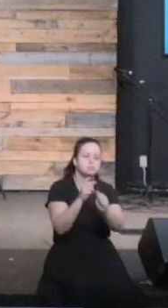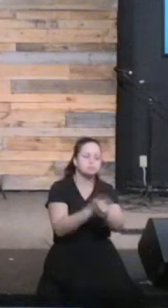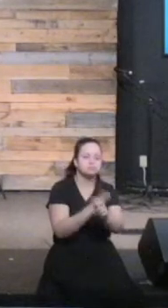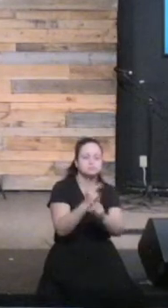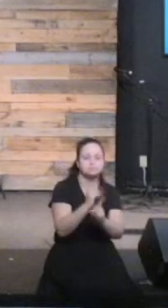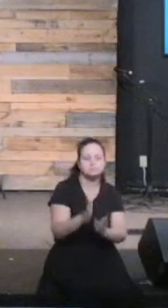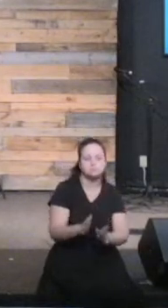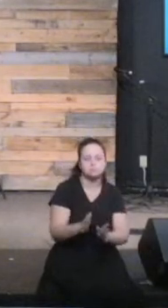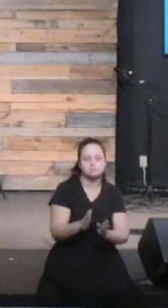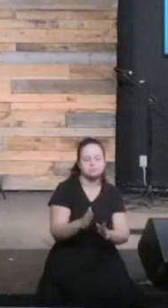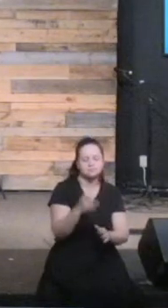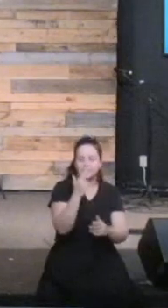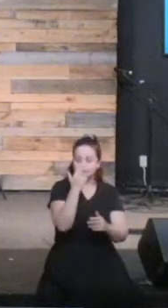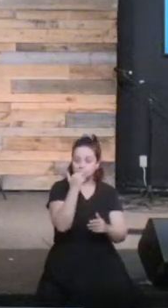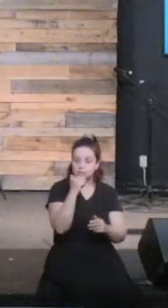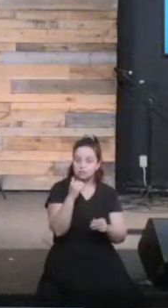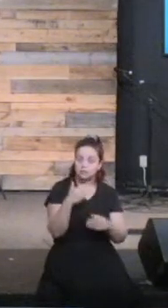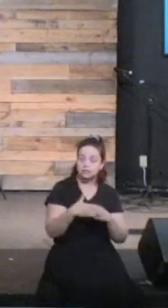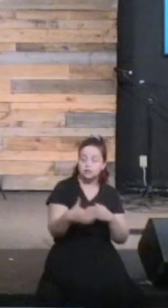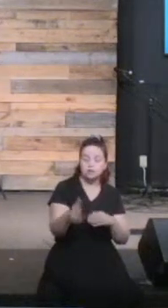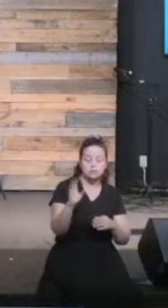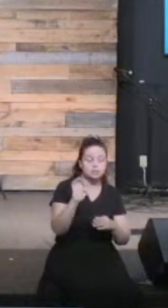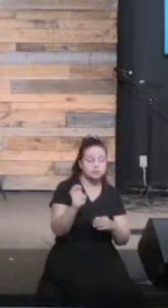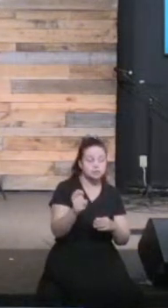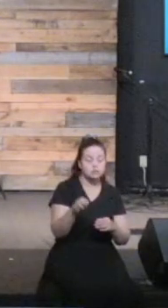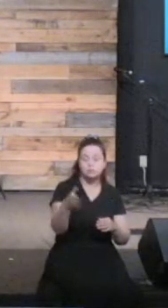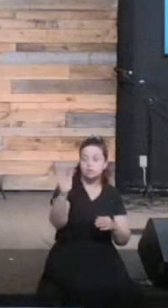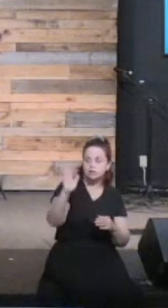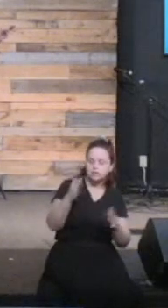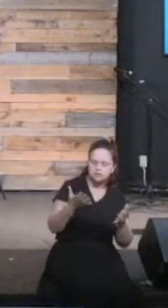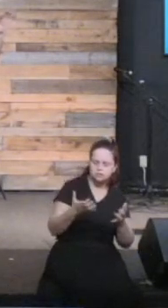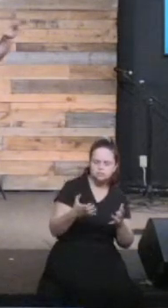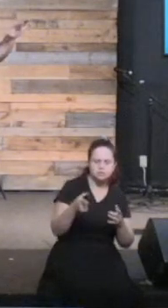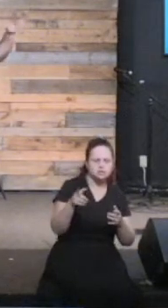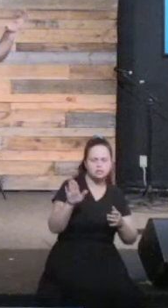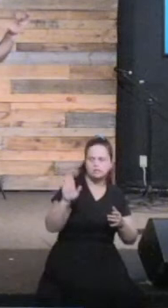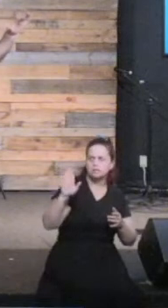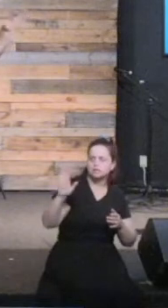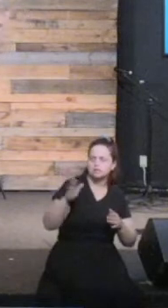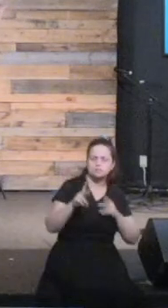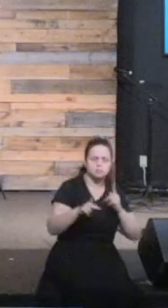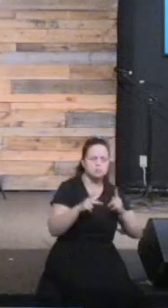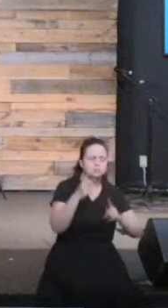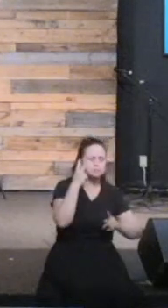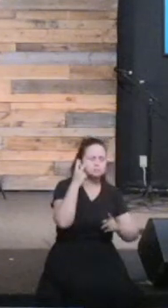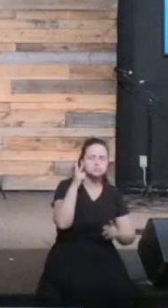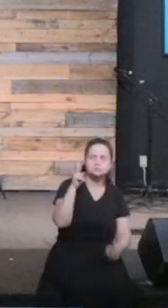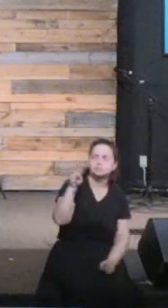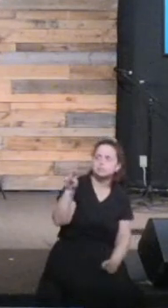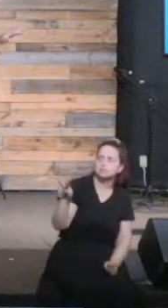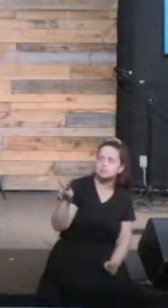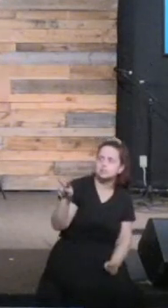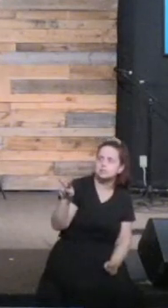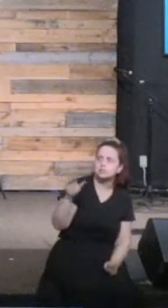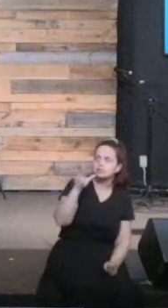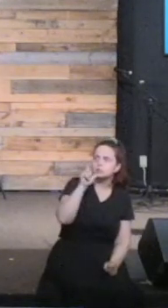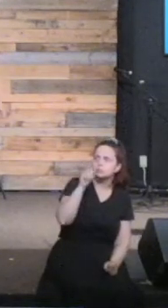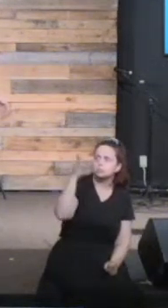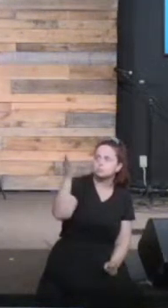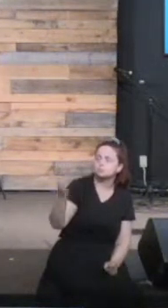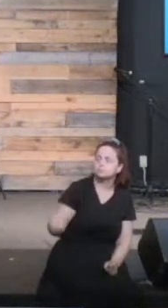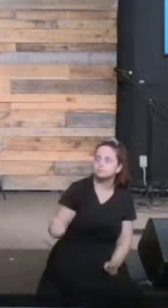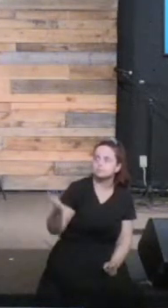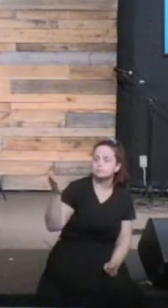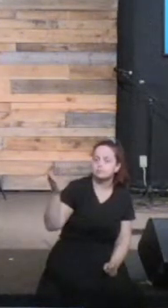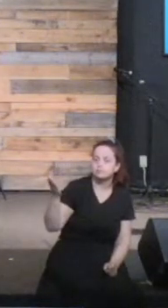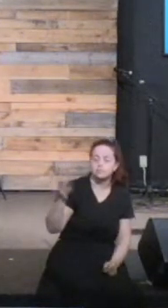Enoch what God desired was that his people would see him as who he is